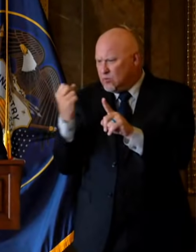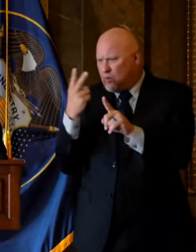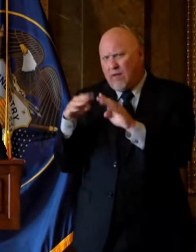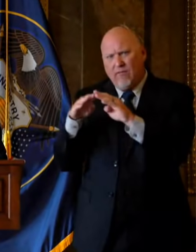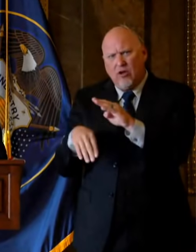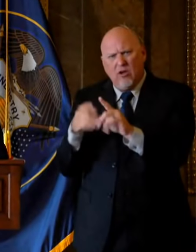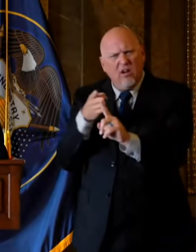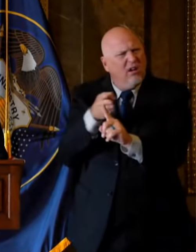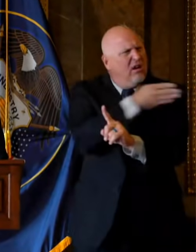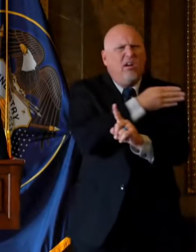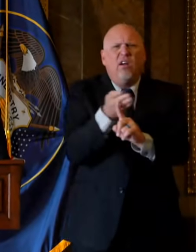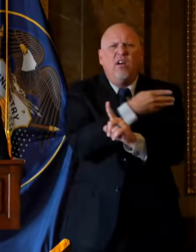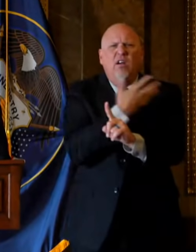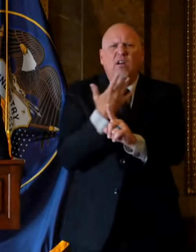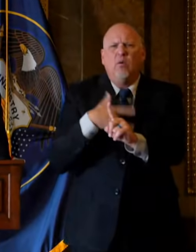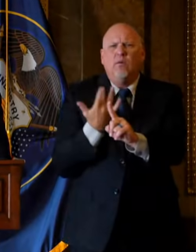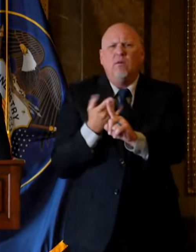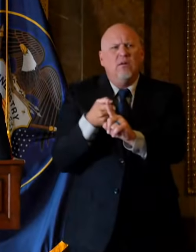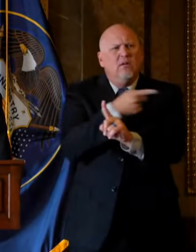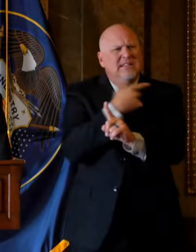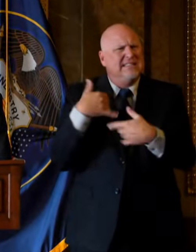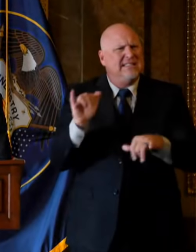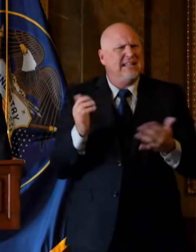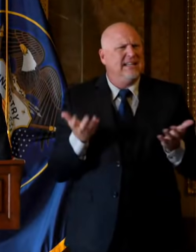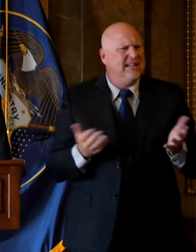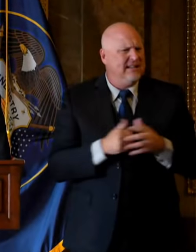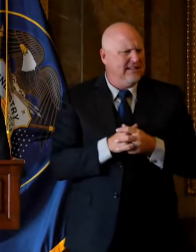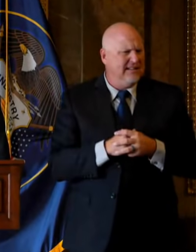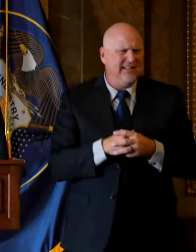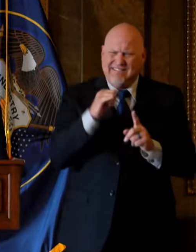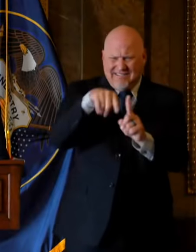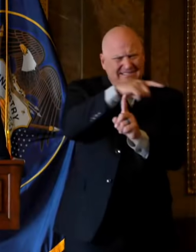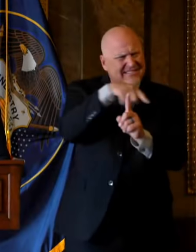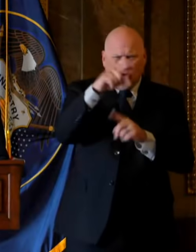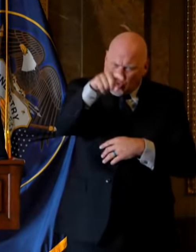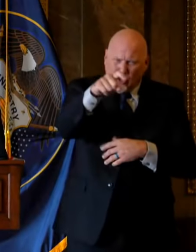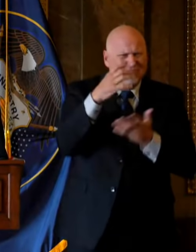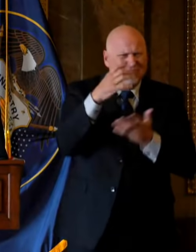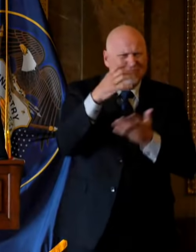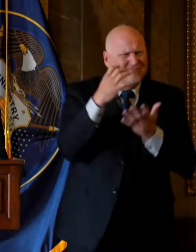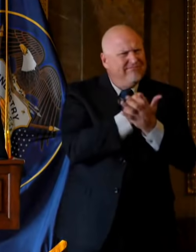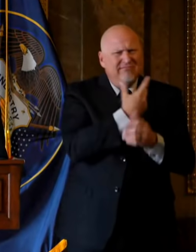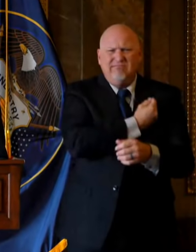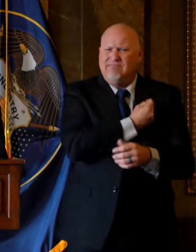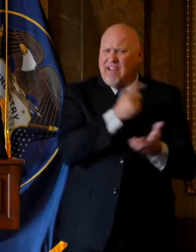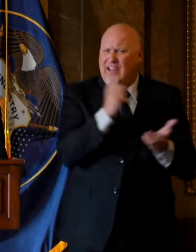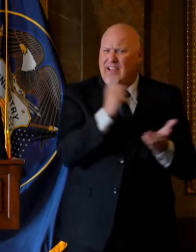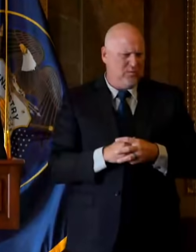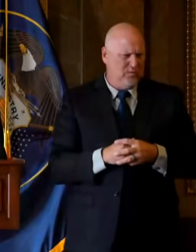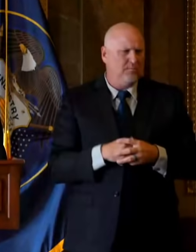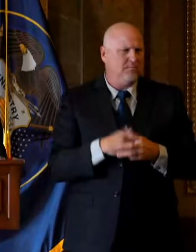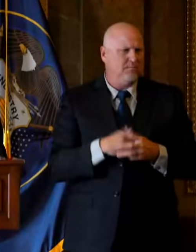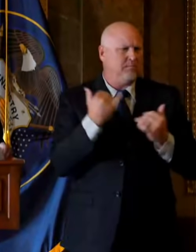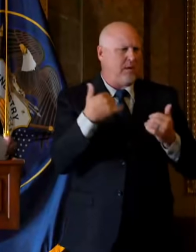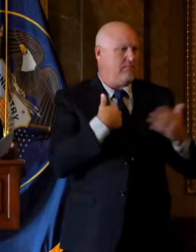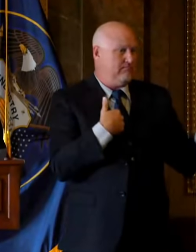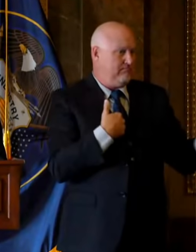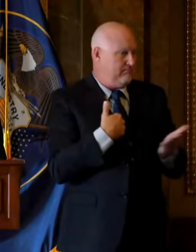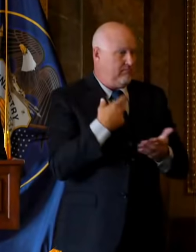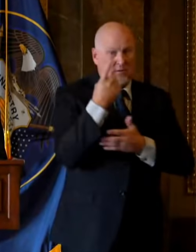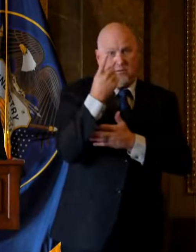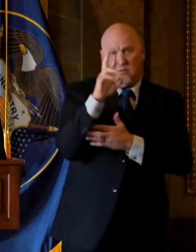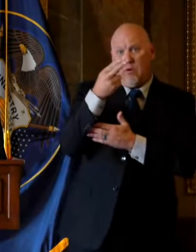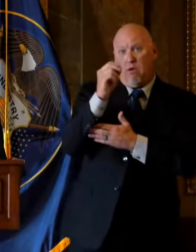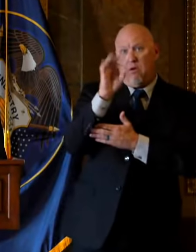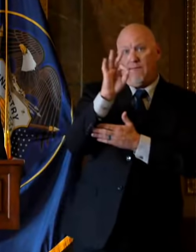vaccinated. And so now I'm going to turn the time over to Dr. Hoffman, who will talk more about